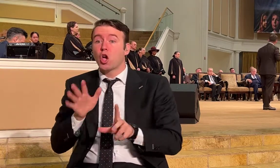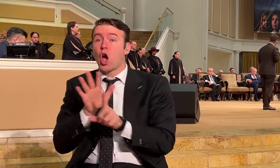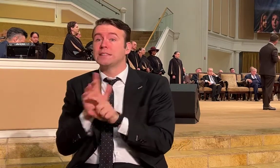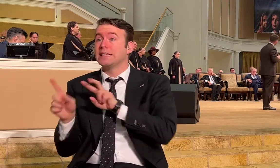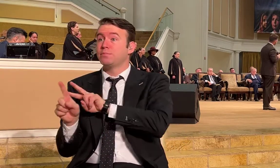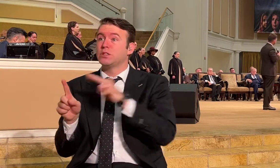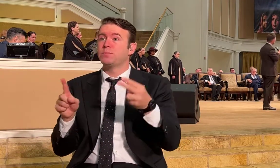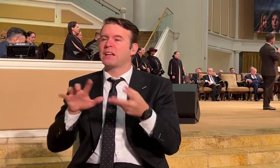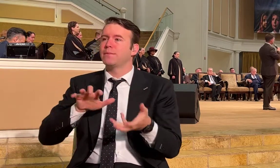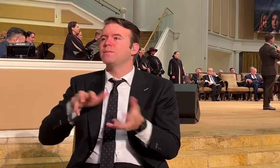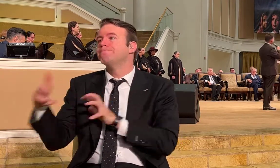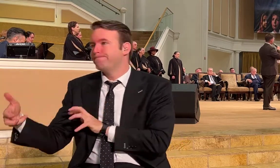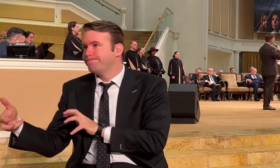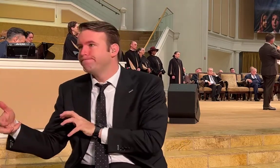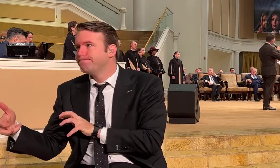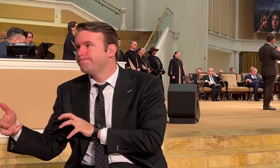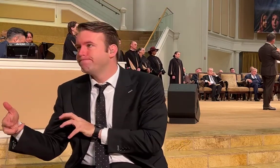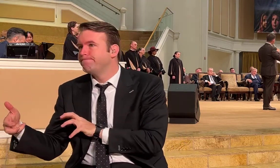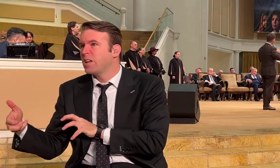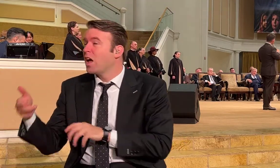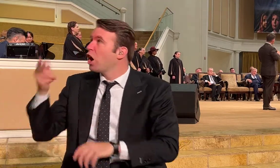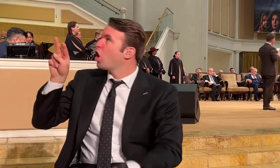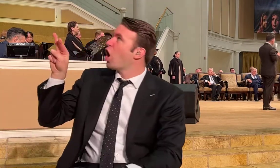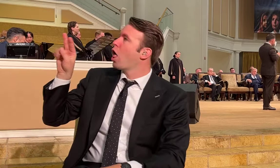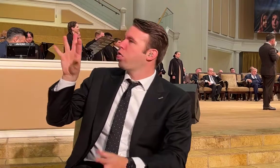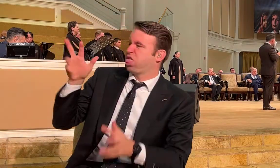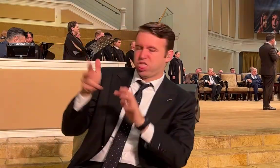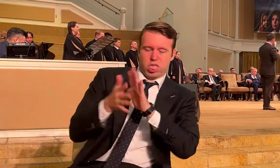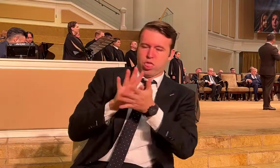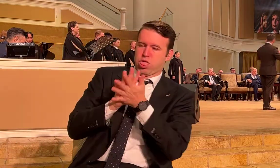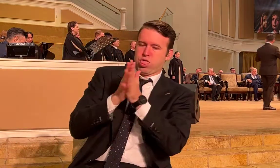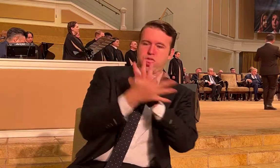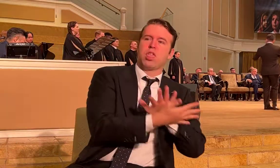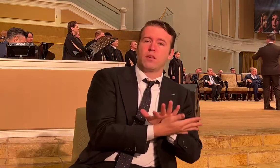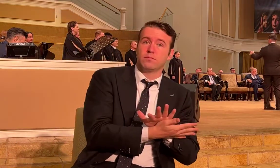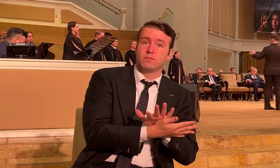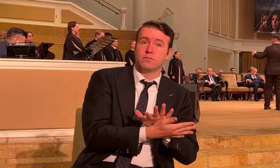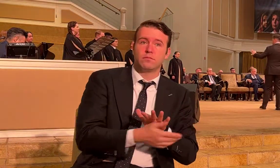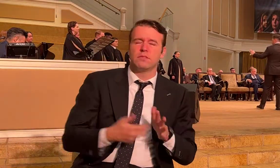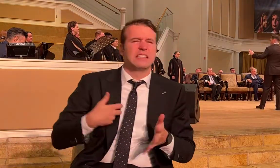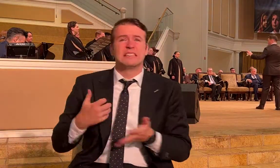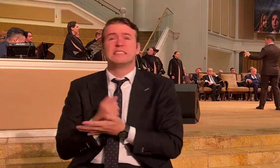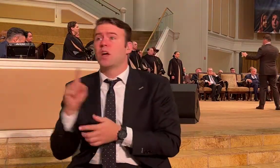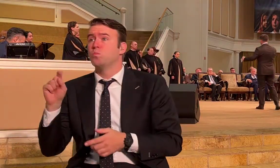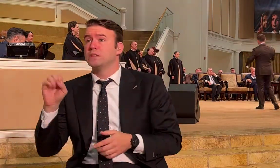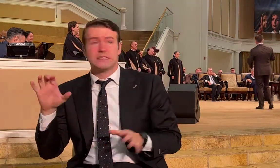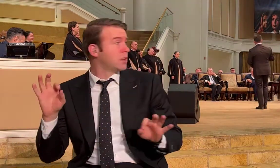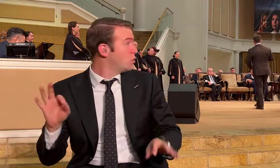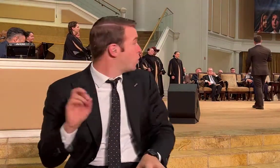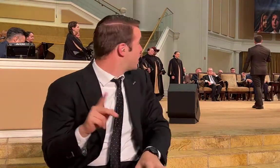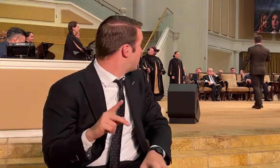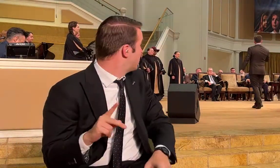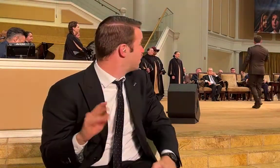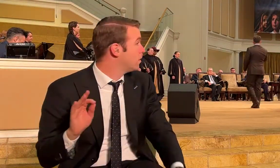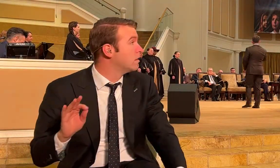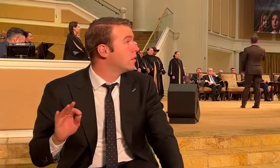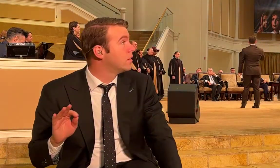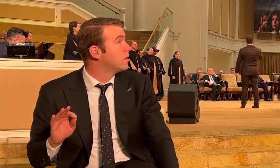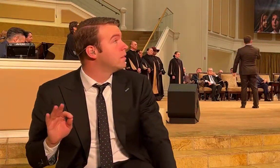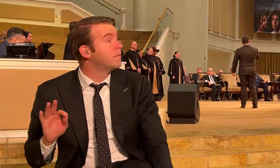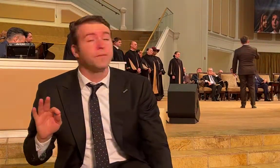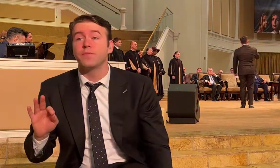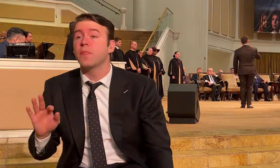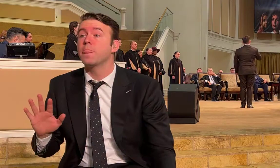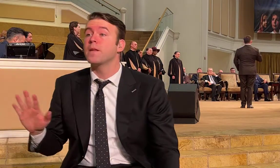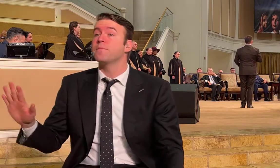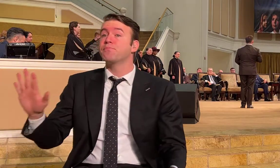perspective on God. Can I just take this a second? You all okay with it?